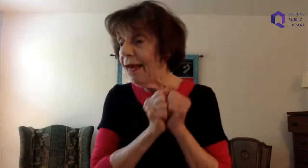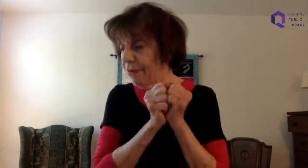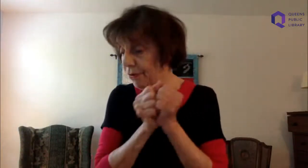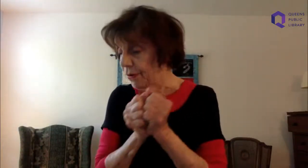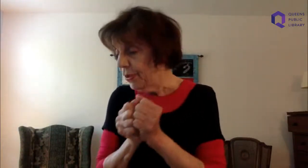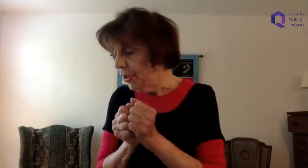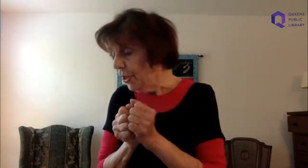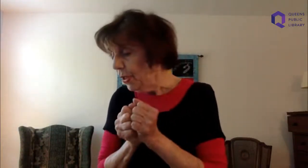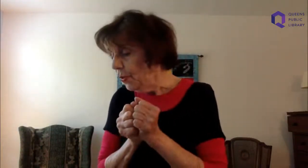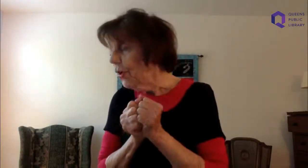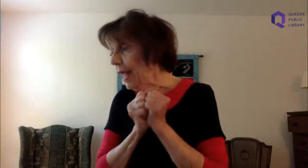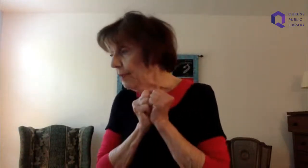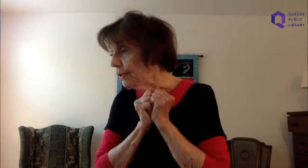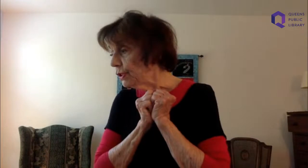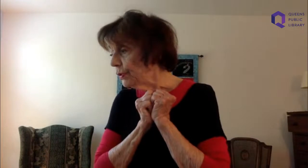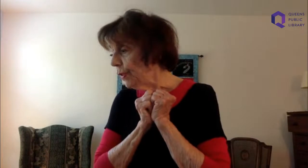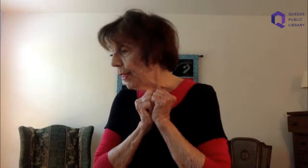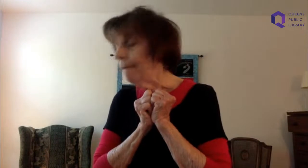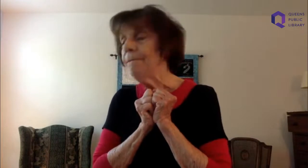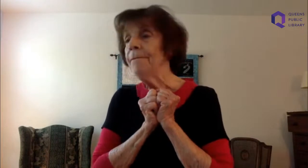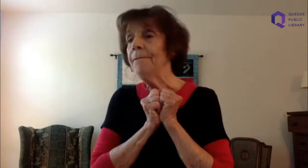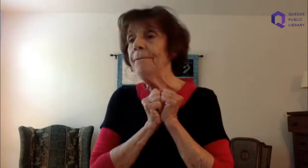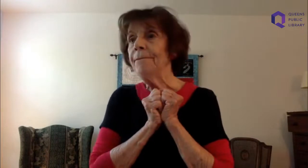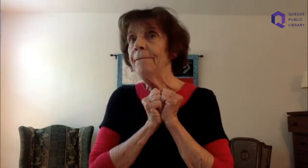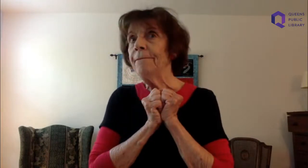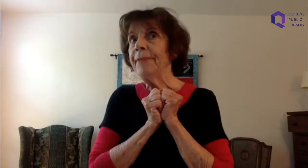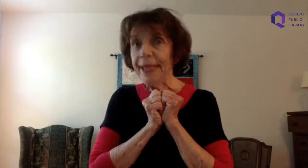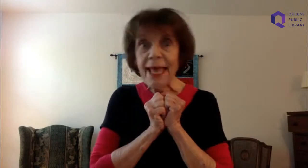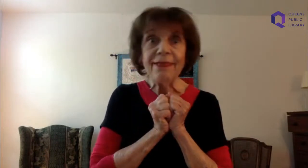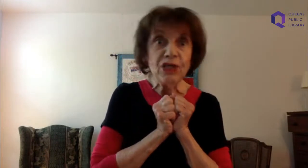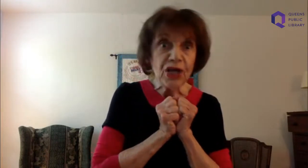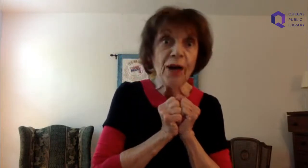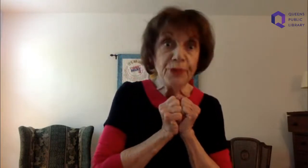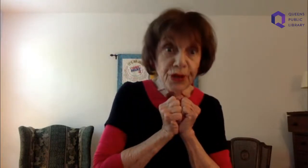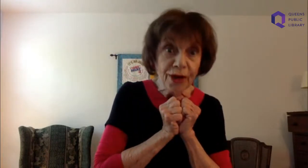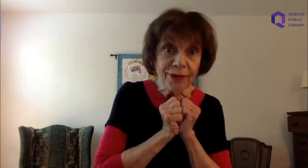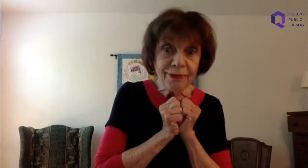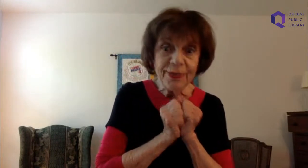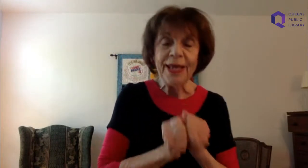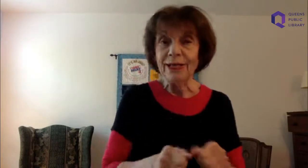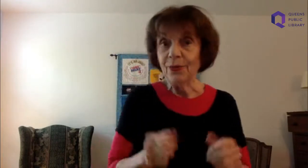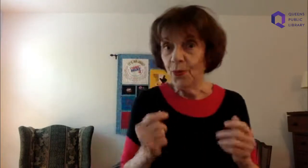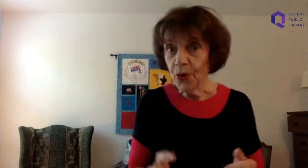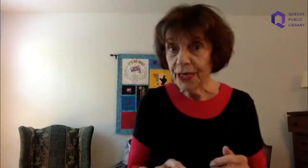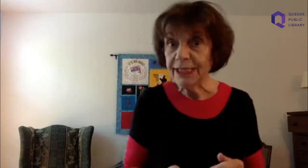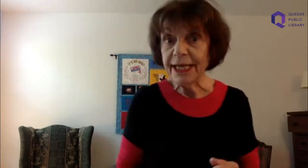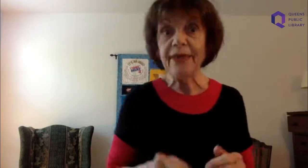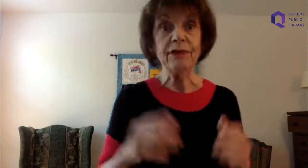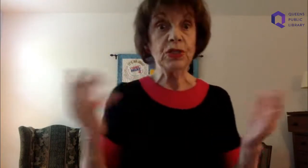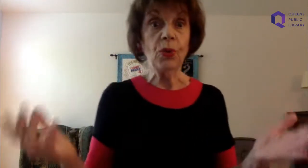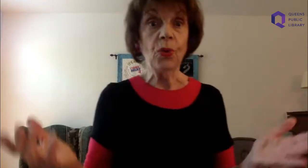together were able to get the job done. Working together, it's all